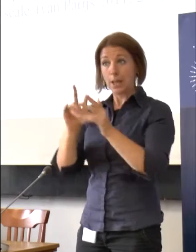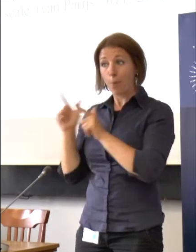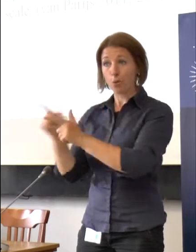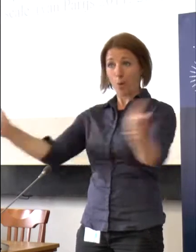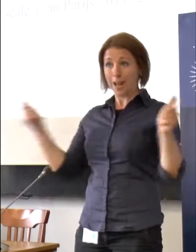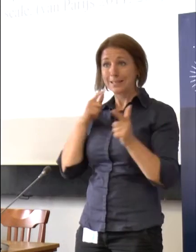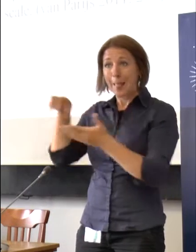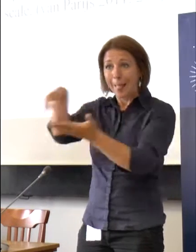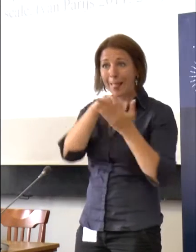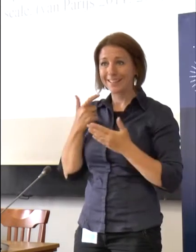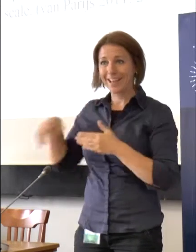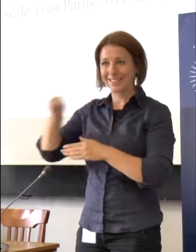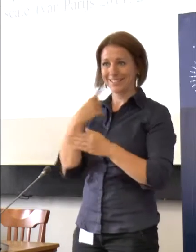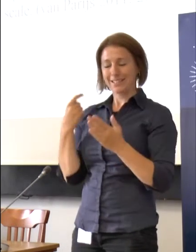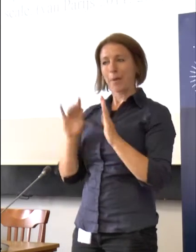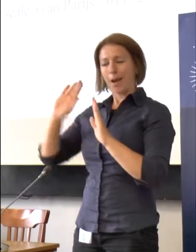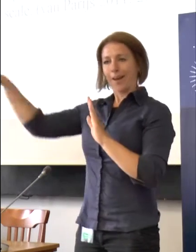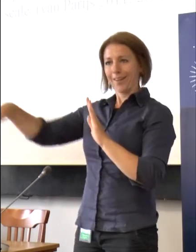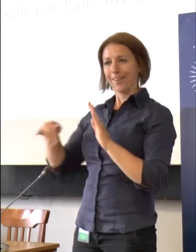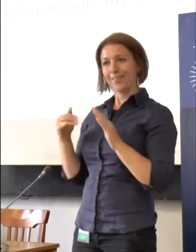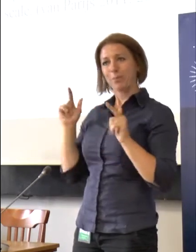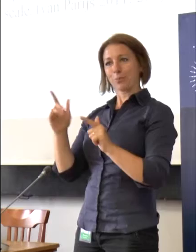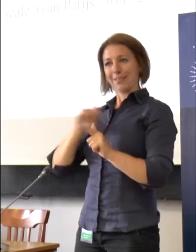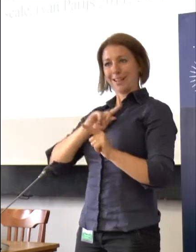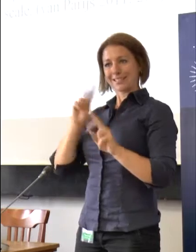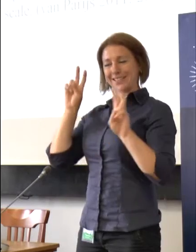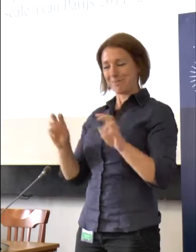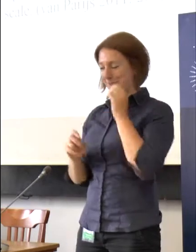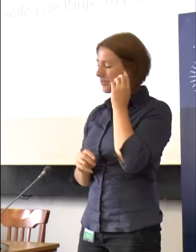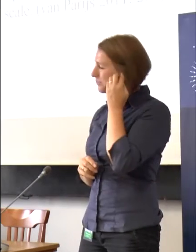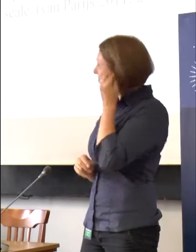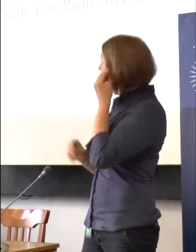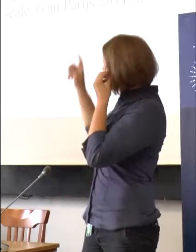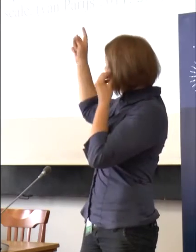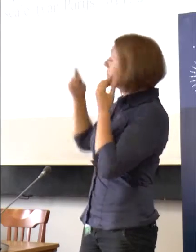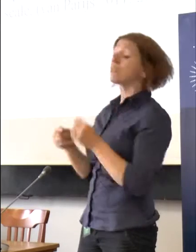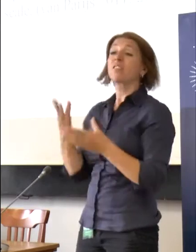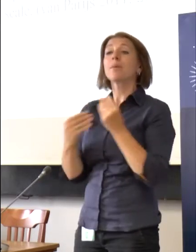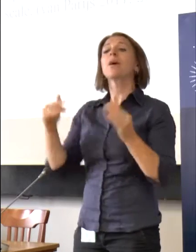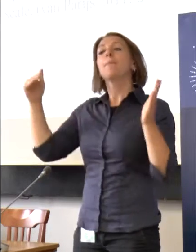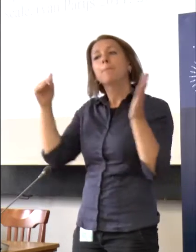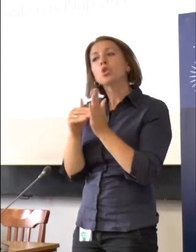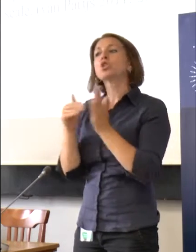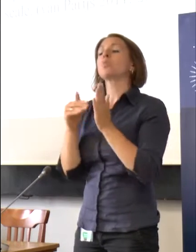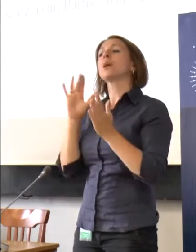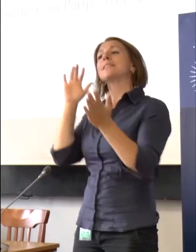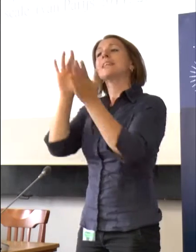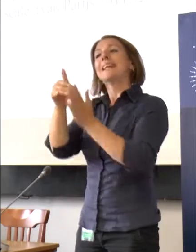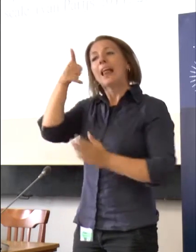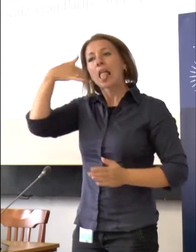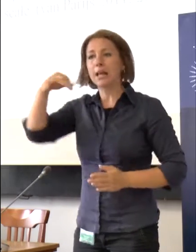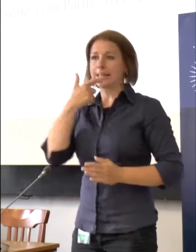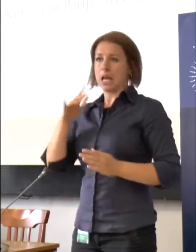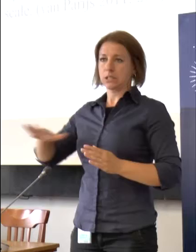In Philip van Parijs, he says, oh, we need a lingua franca, yeah, and only if we are able to work out and implement